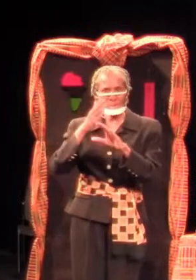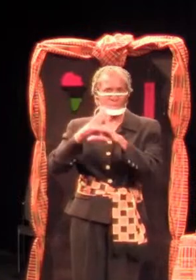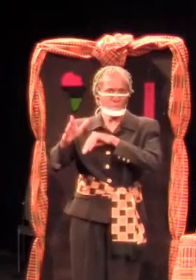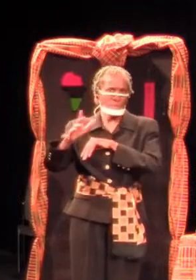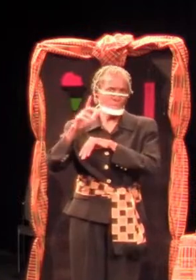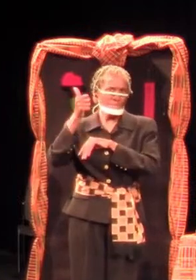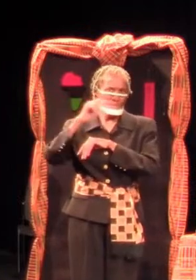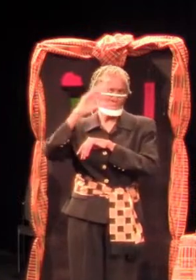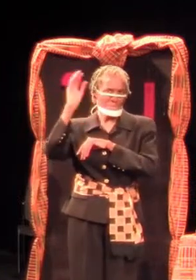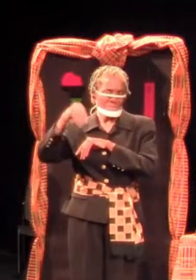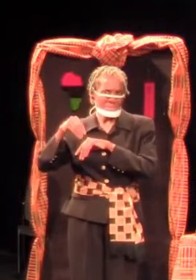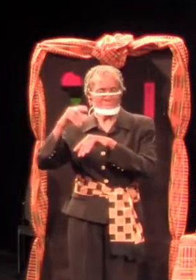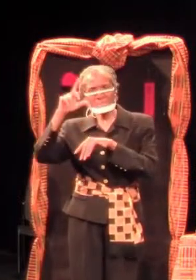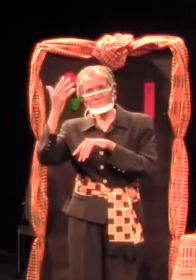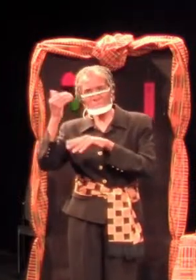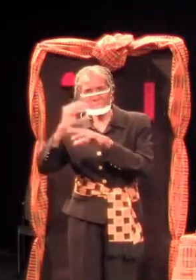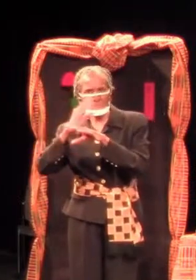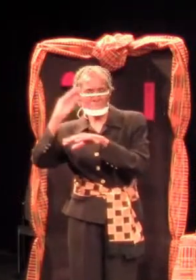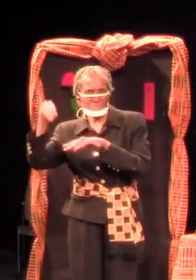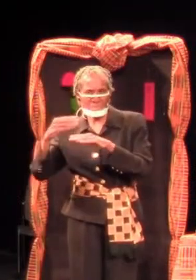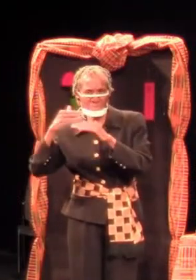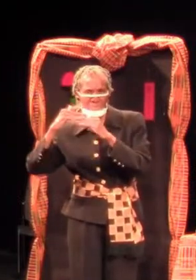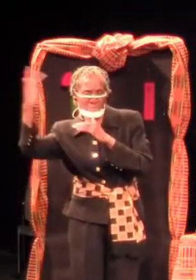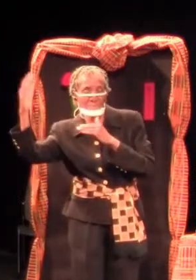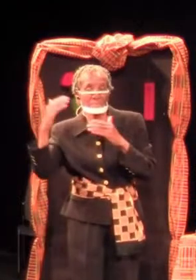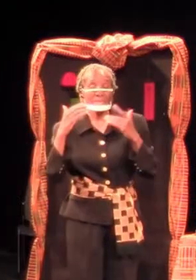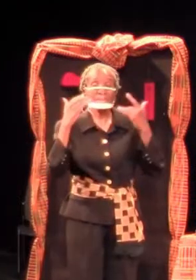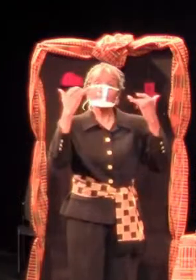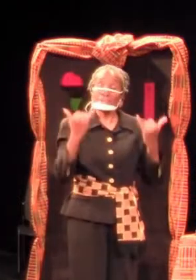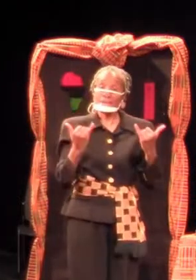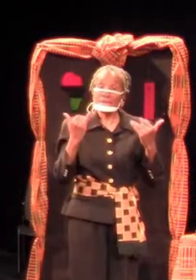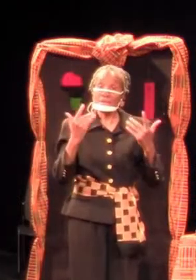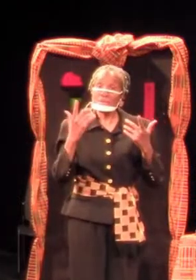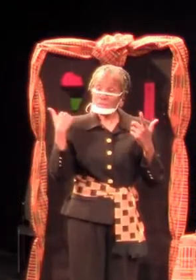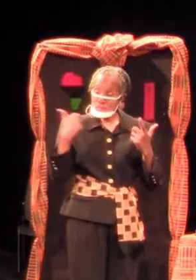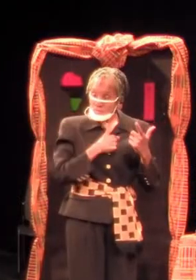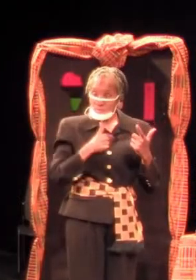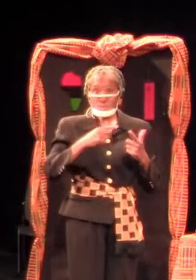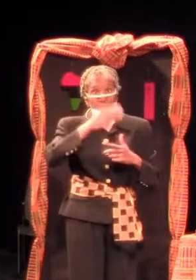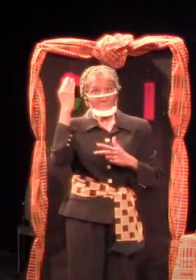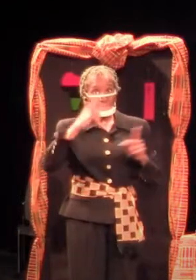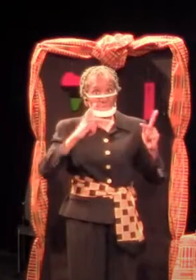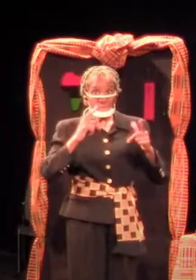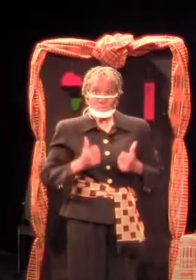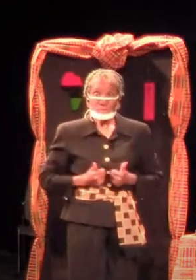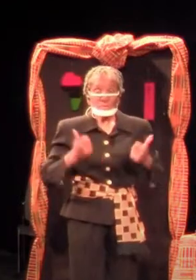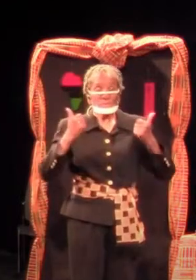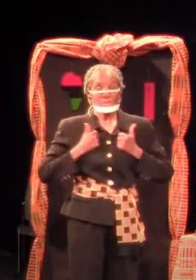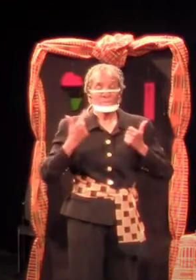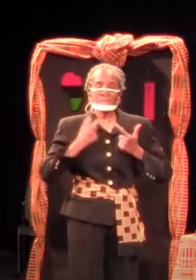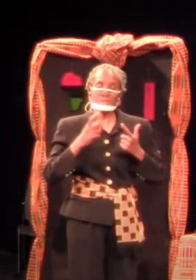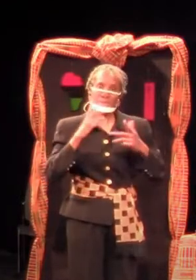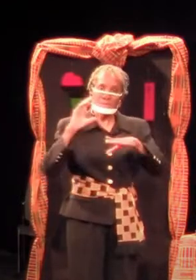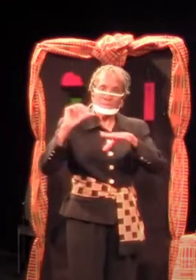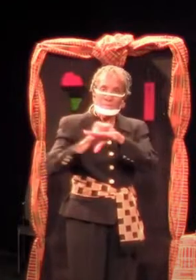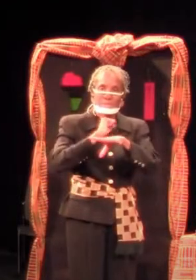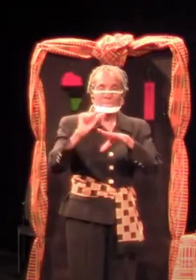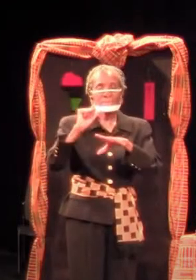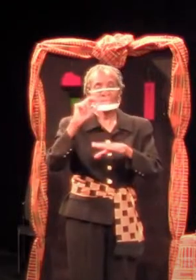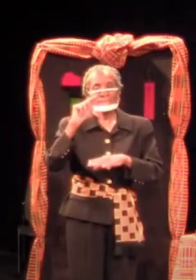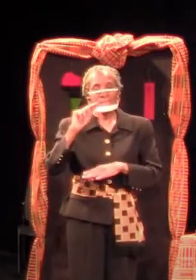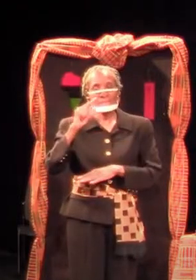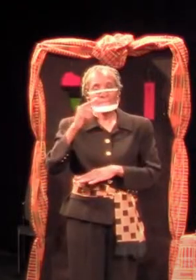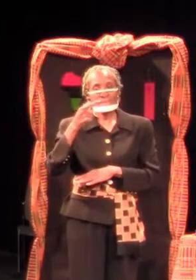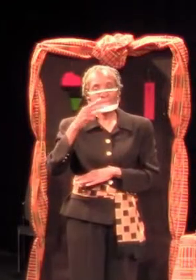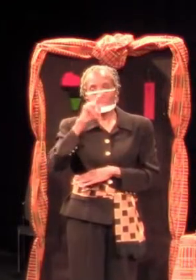African Americans to survive, we need to practice the Nguzo Saba now more than any time in our recent history.